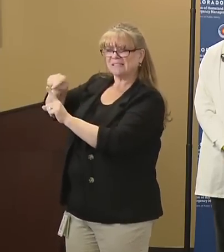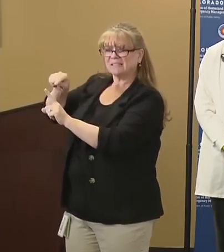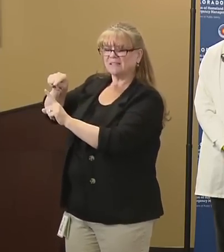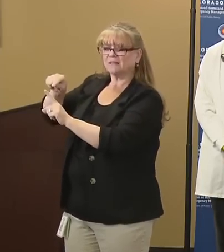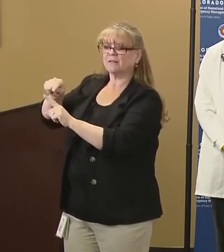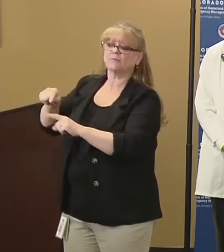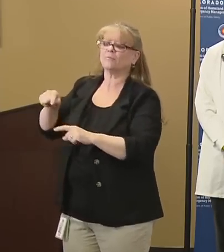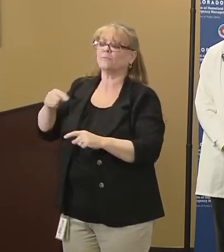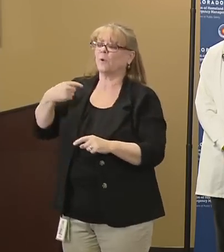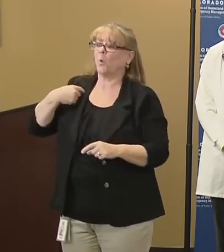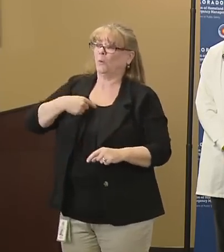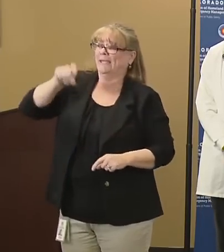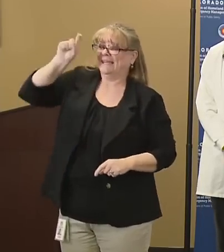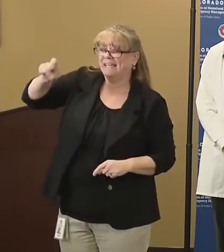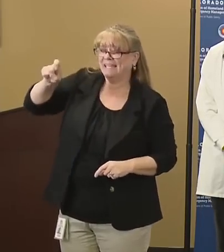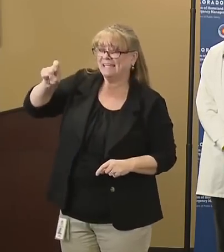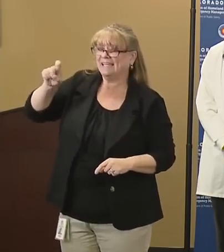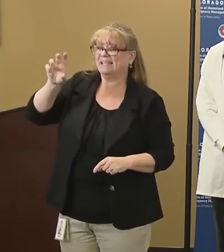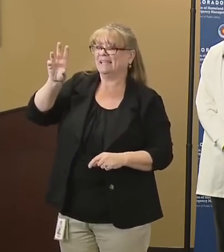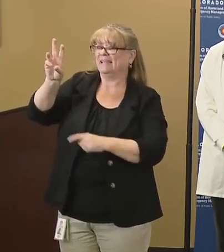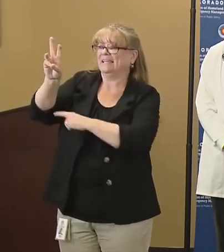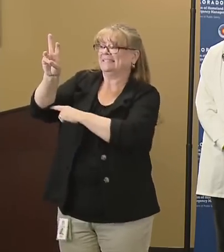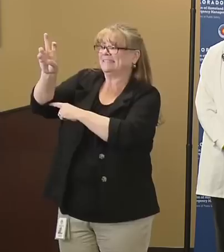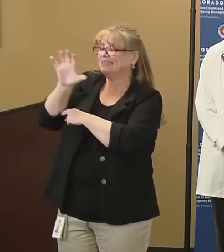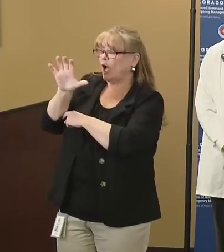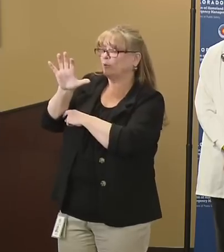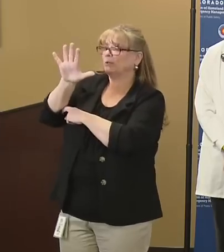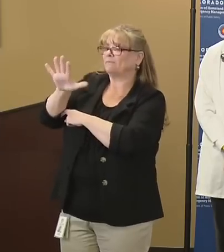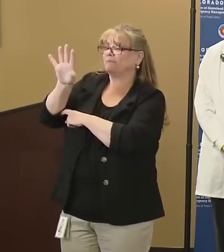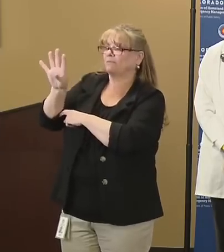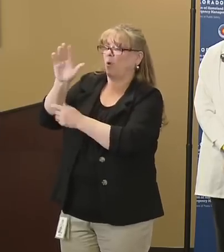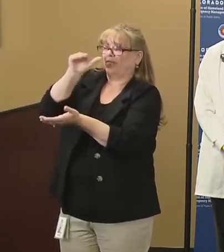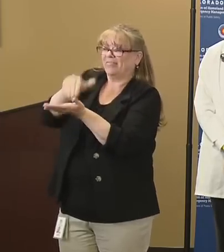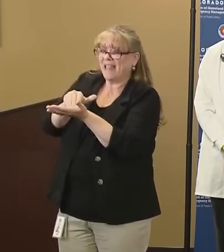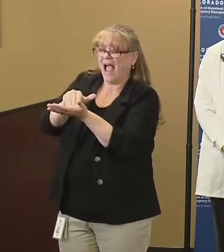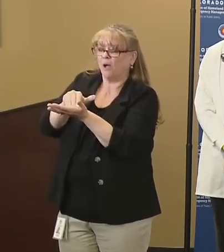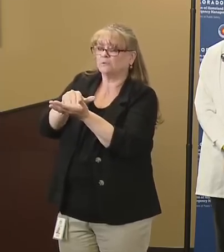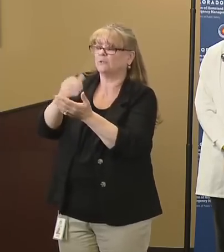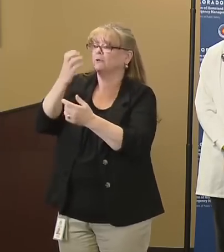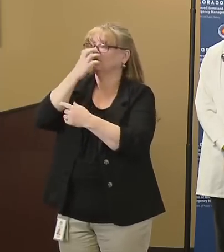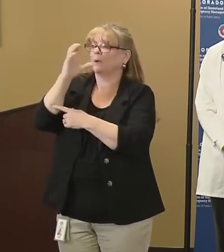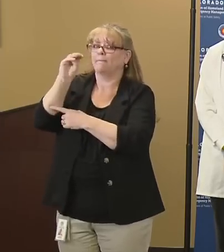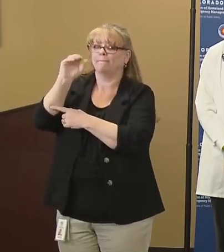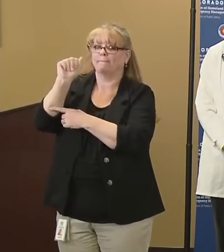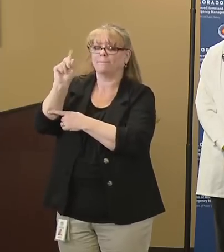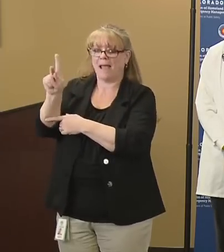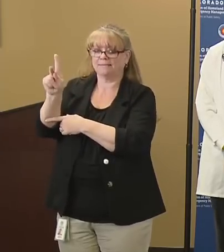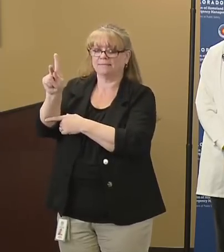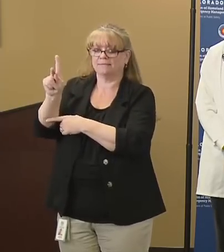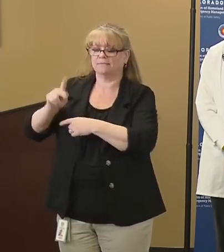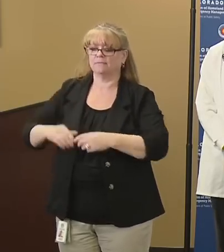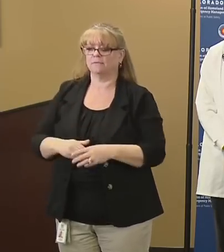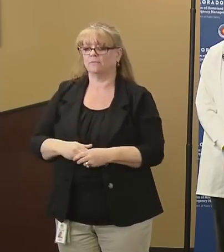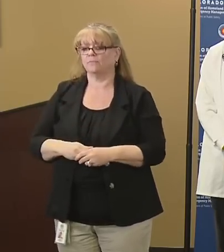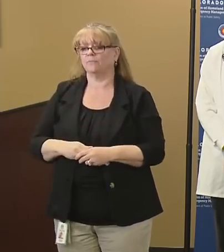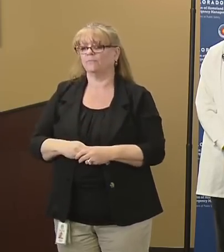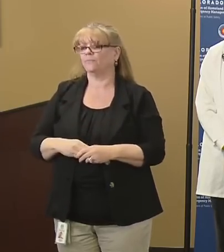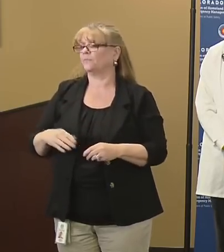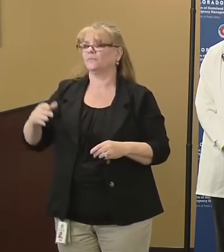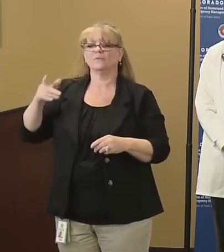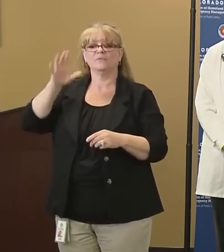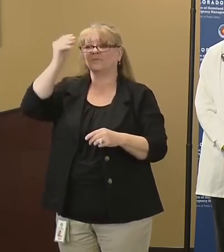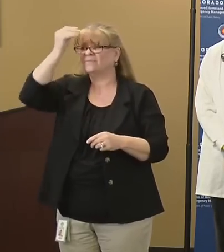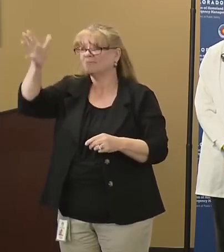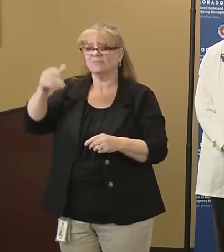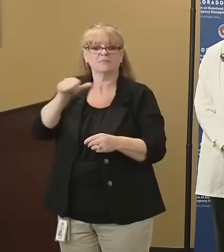about 200,000 in the next few weeks for what we've already delivered out to our care providers. A deficit of surgical masks, and